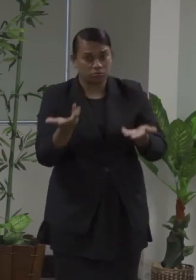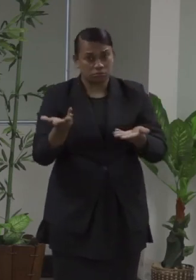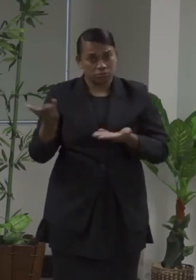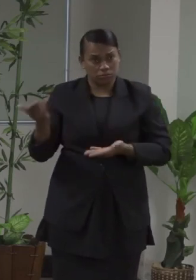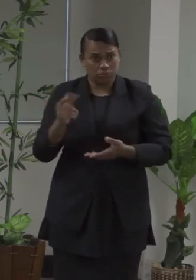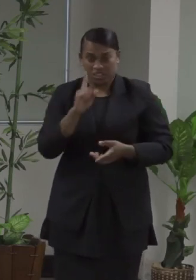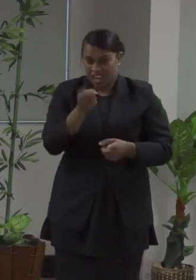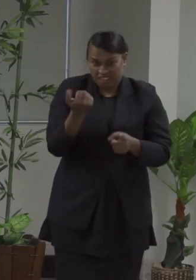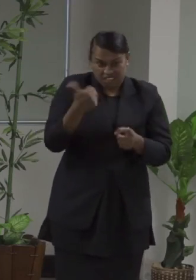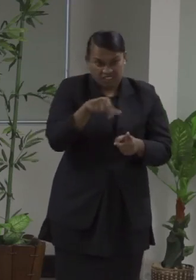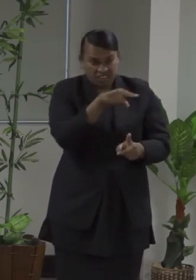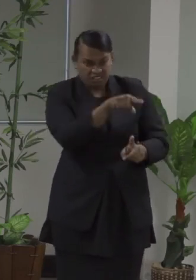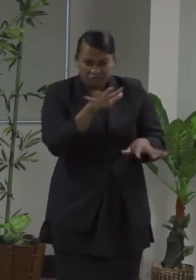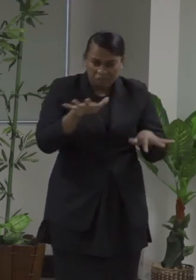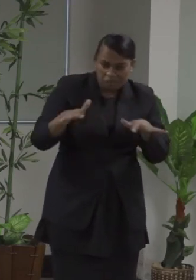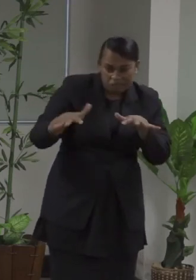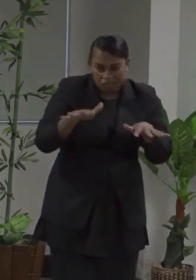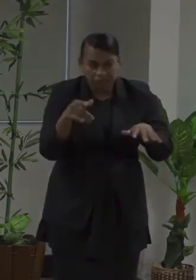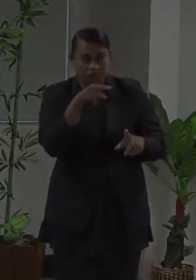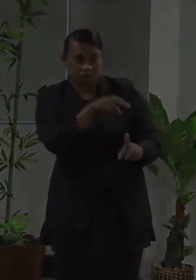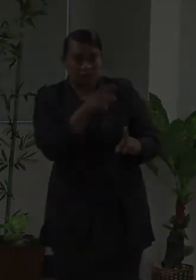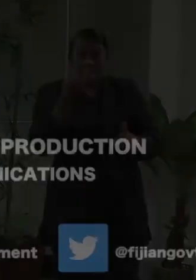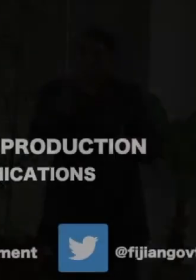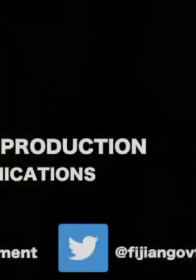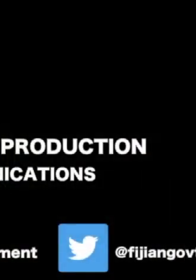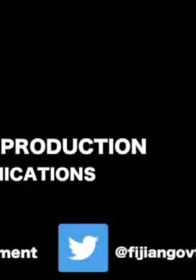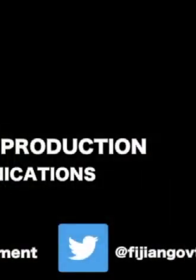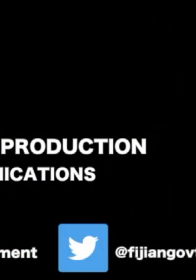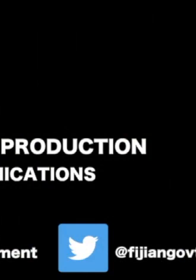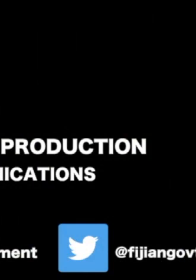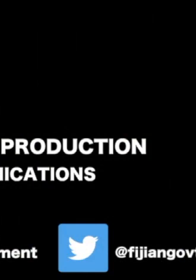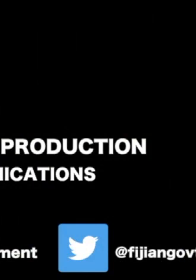your doubts are settled. Thank you very much.